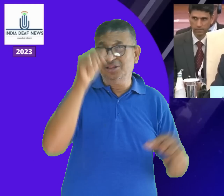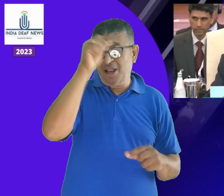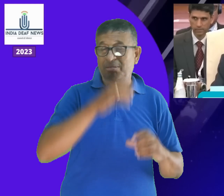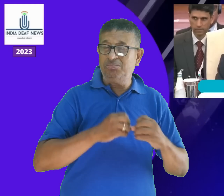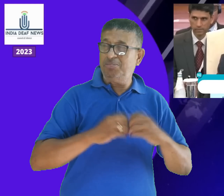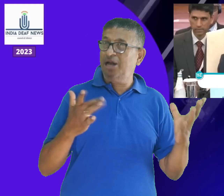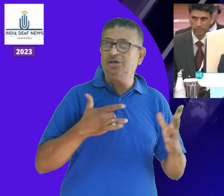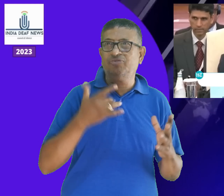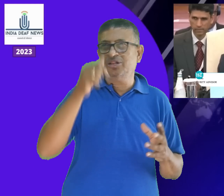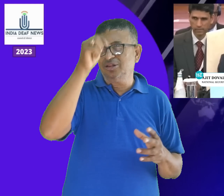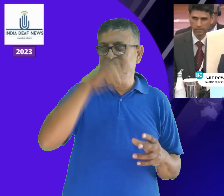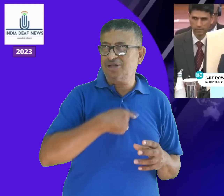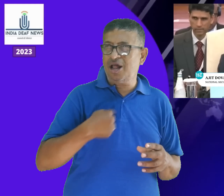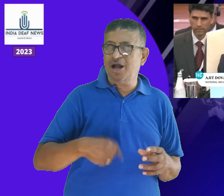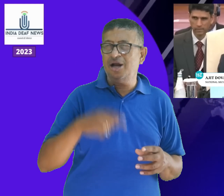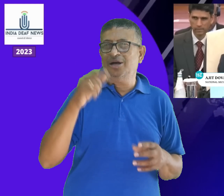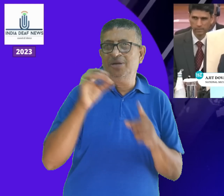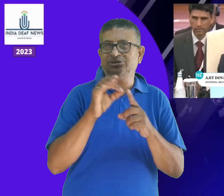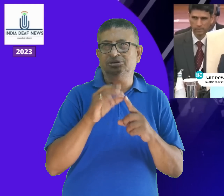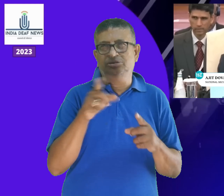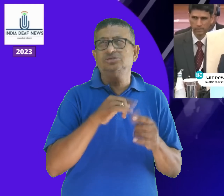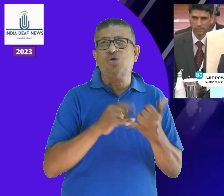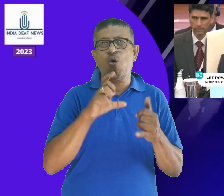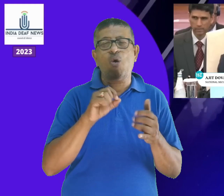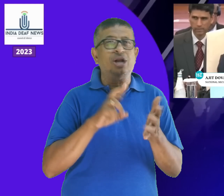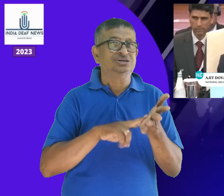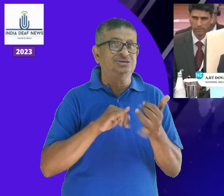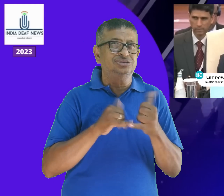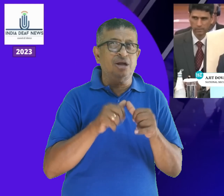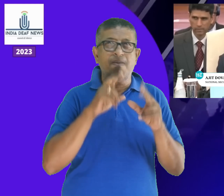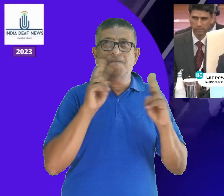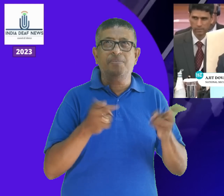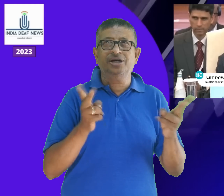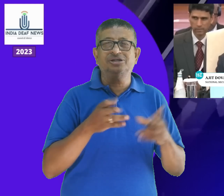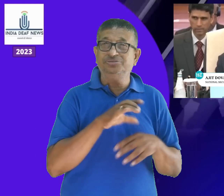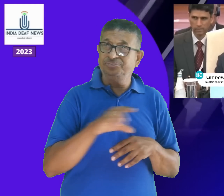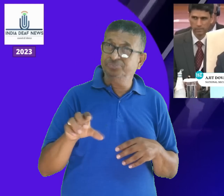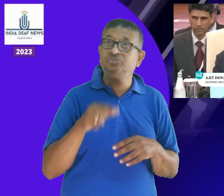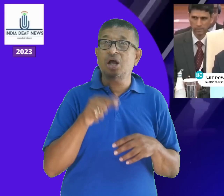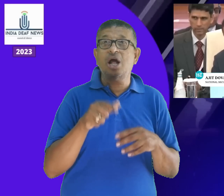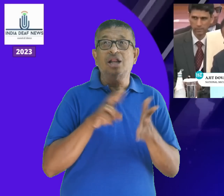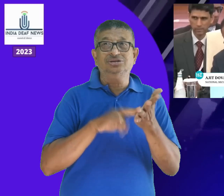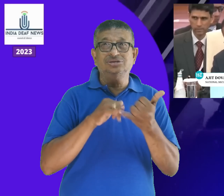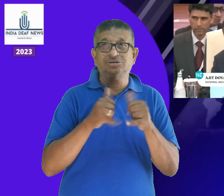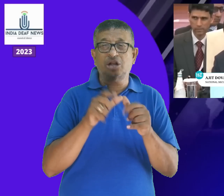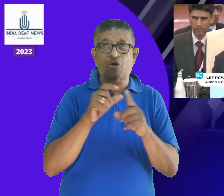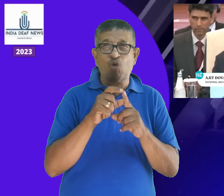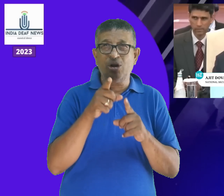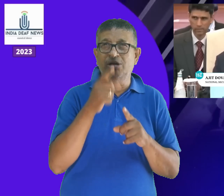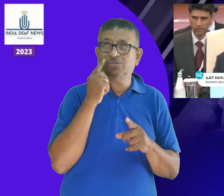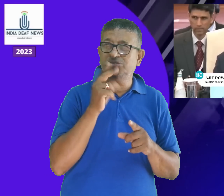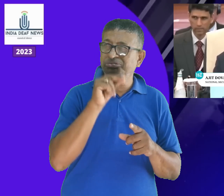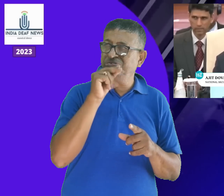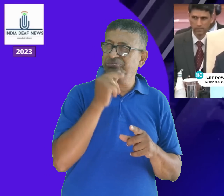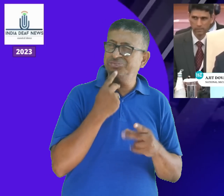The Charter calls upon member states to have mutual respect for sovereignty, territorial integrity